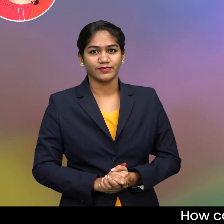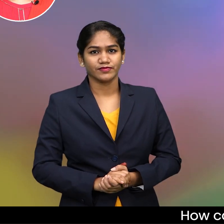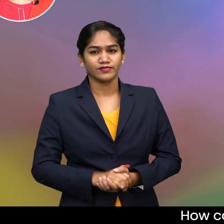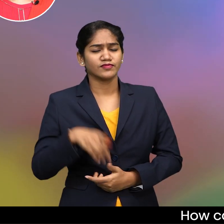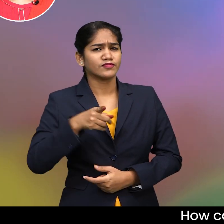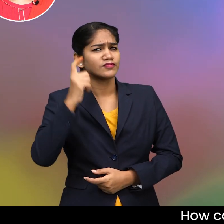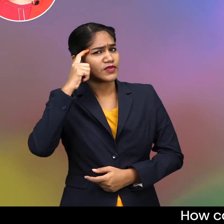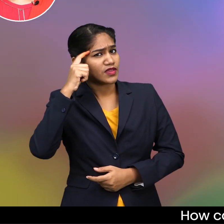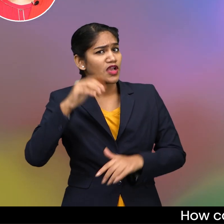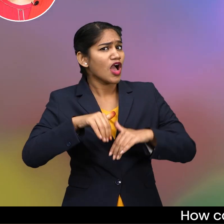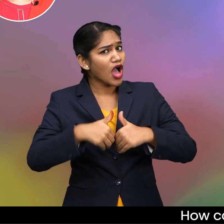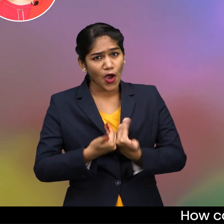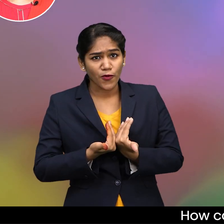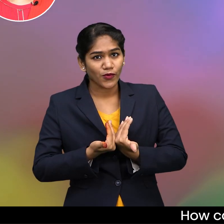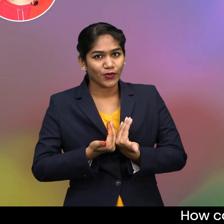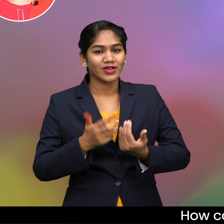How can you think?